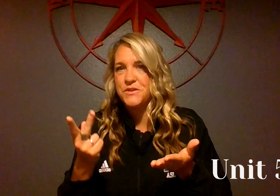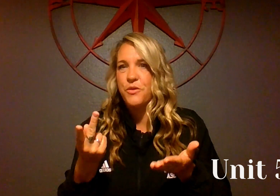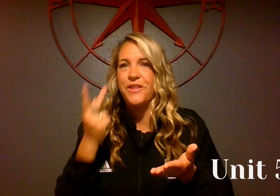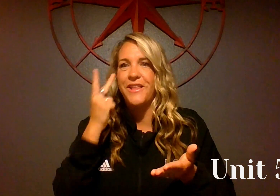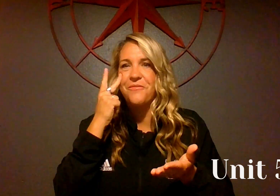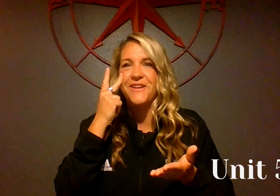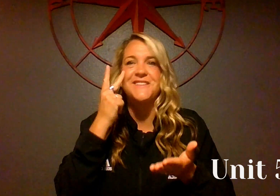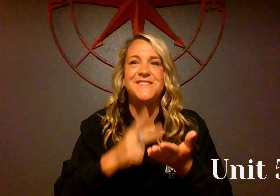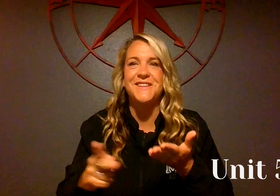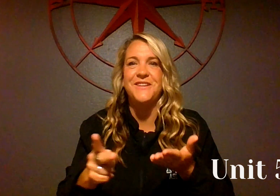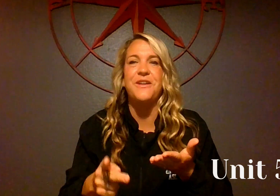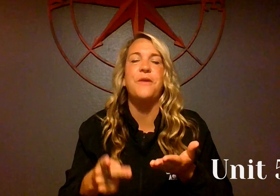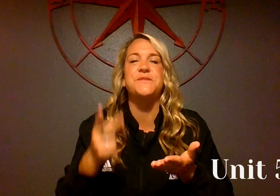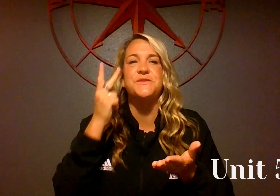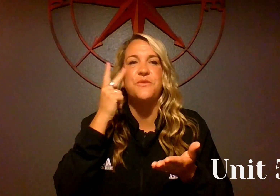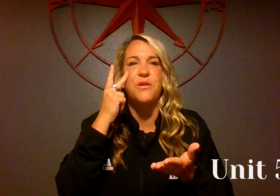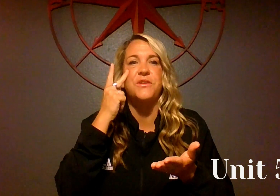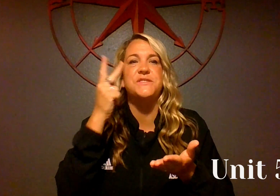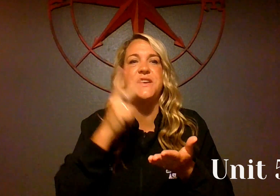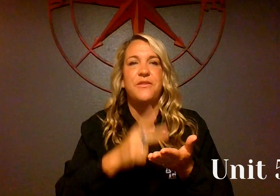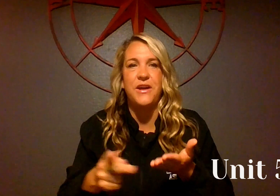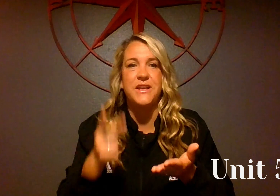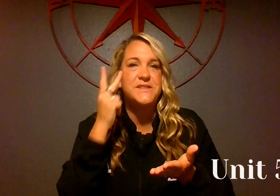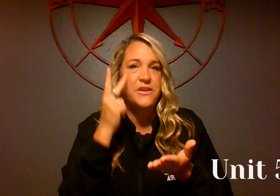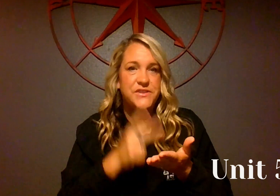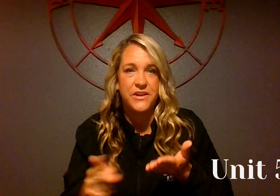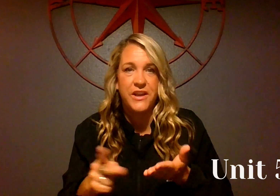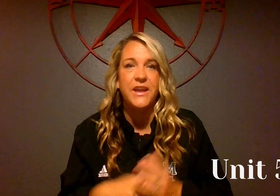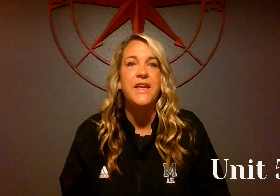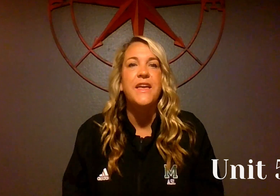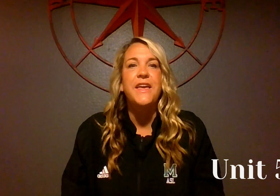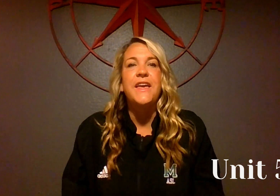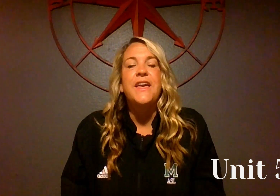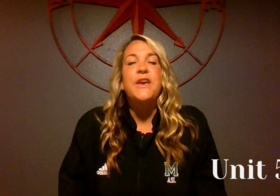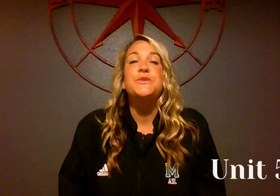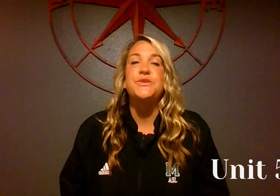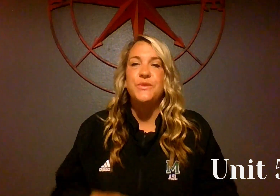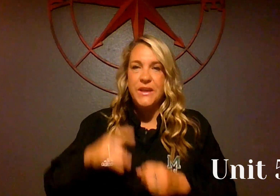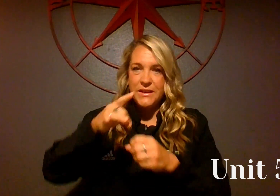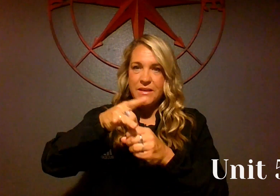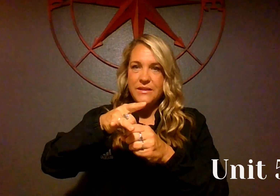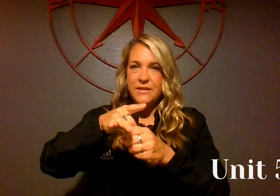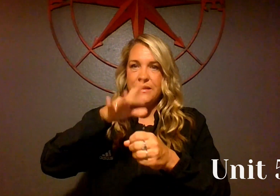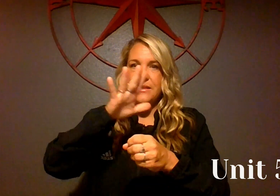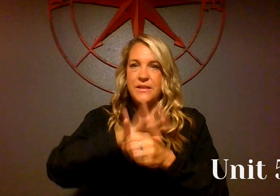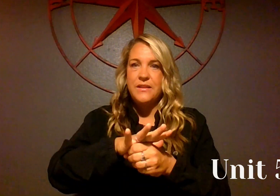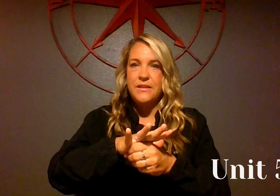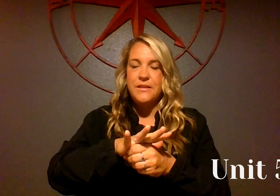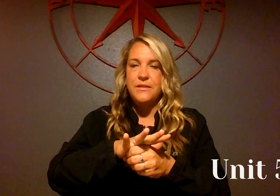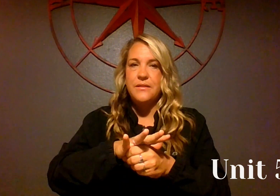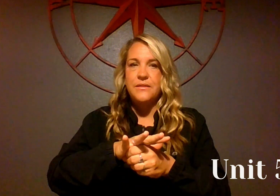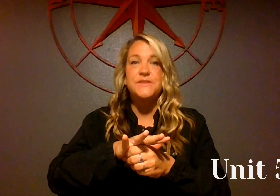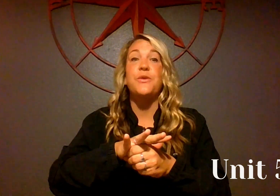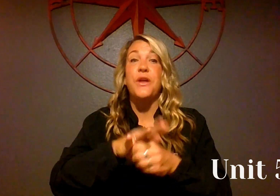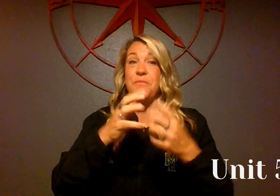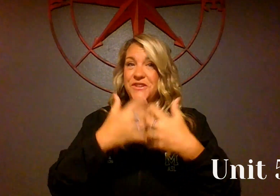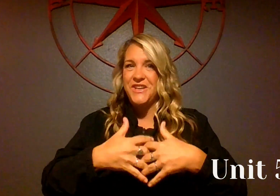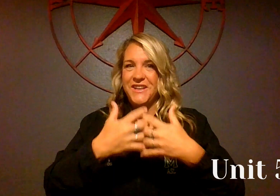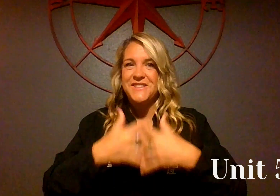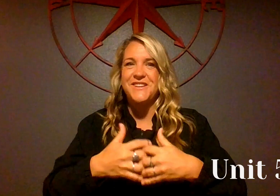more than that, but it helps us remember, see it, write it. Secretary. Student, soda machine,